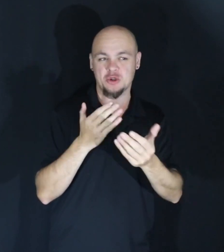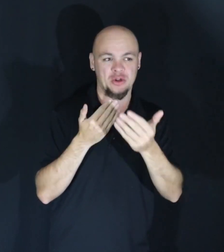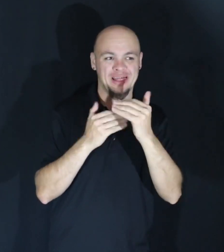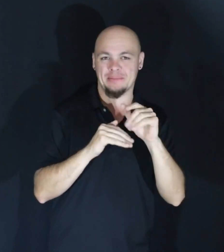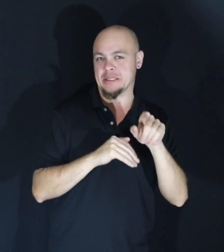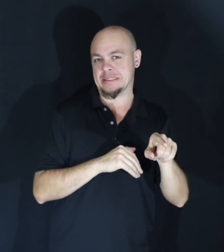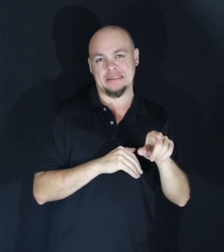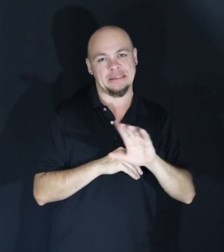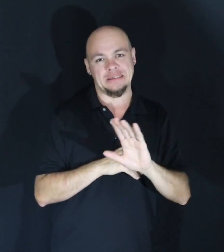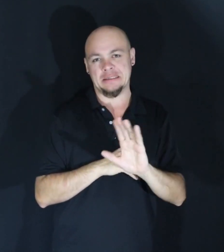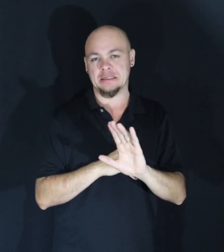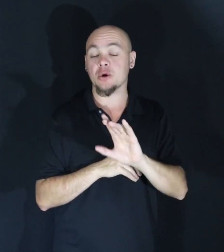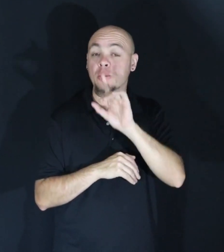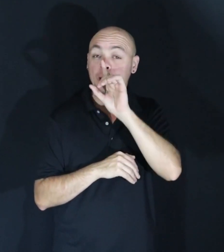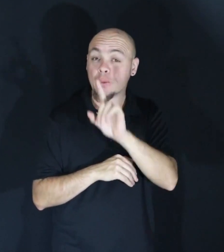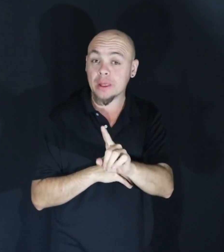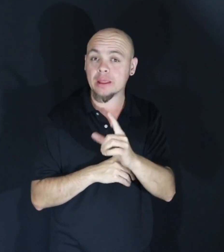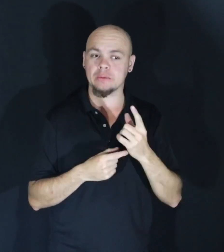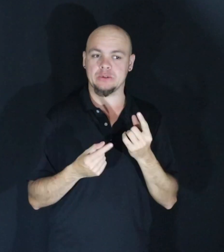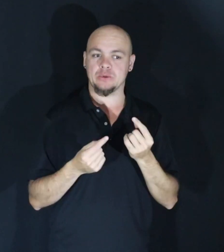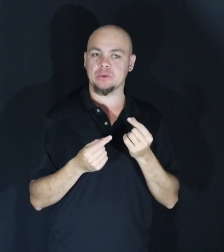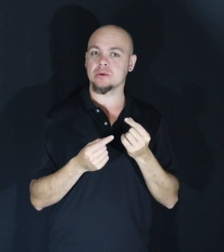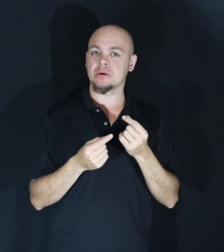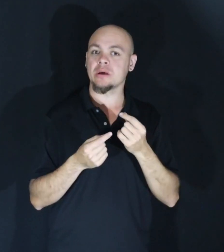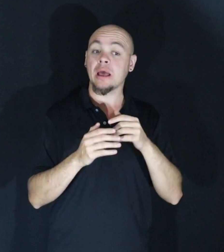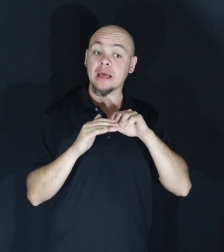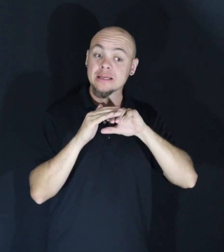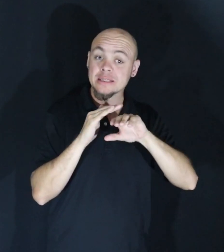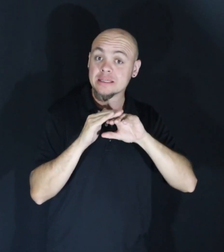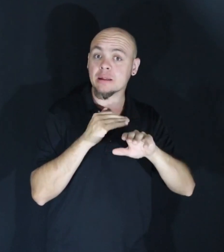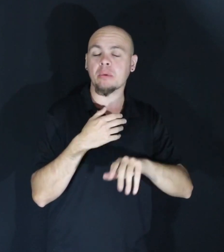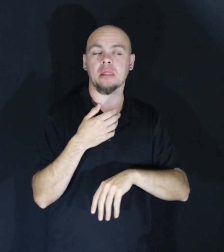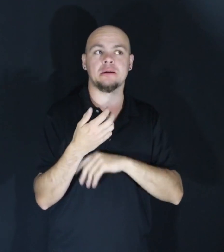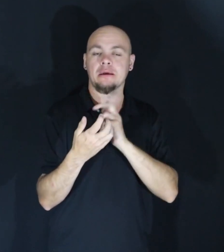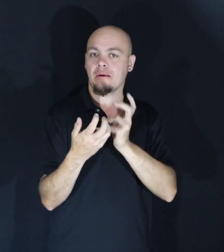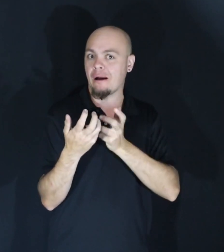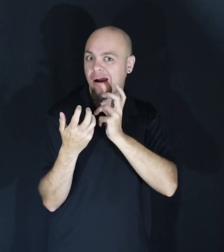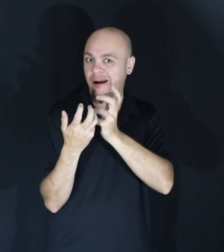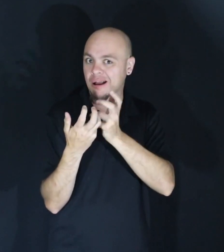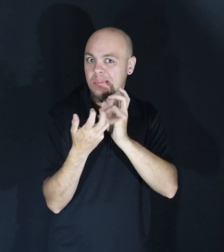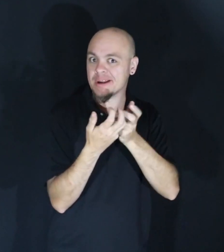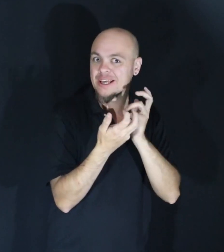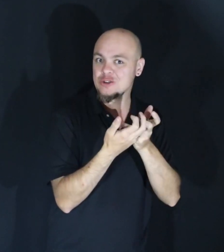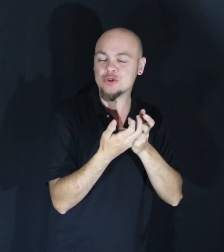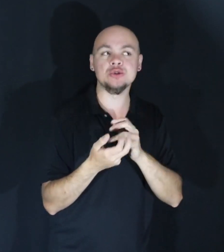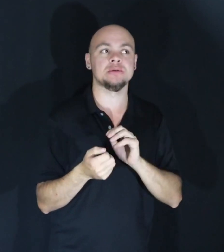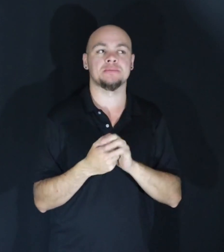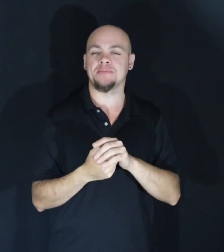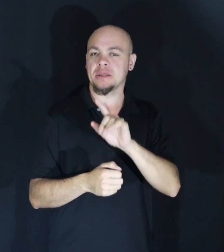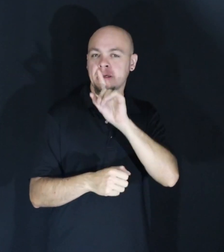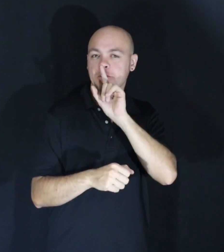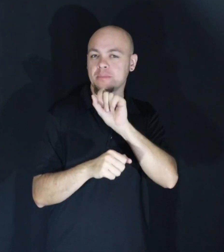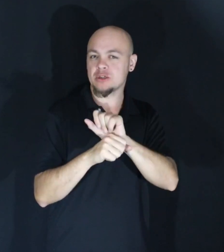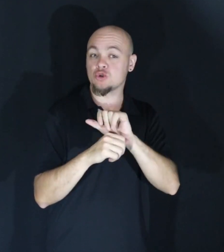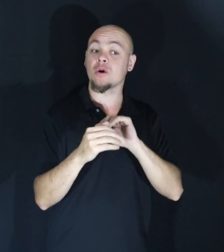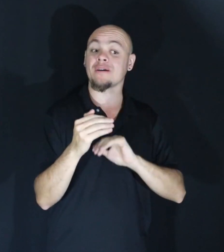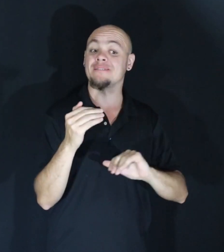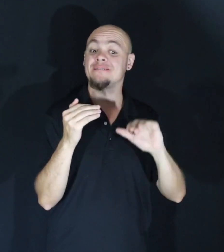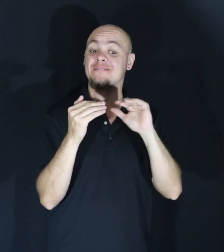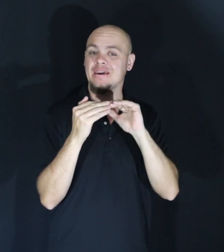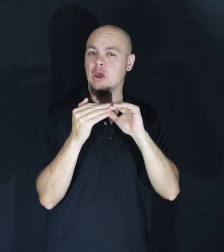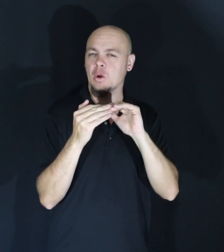back. The reality is that we're here to drive accessibility, accommodations, and ensure that there's fair and